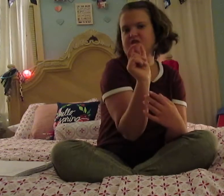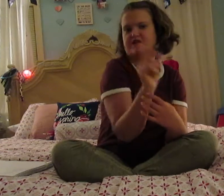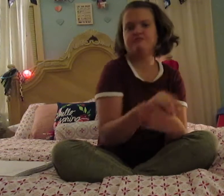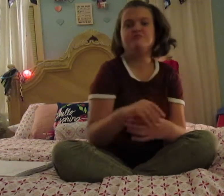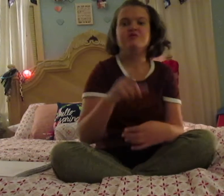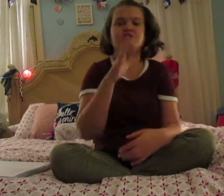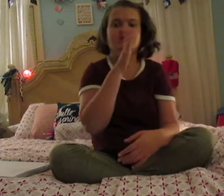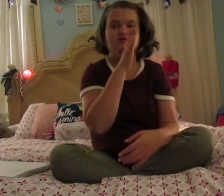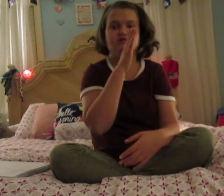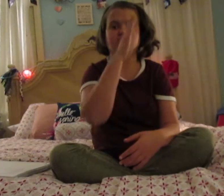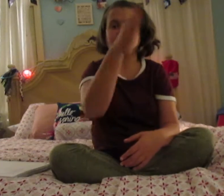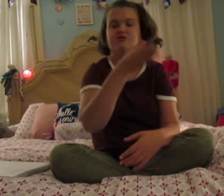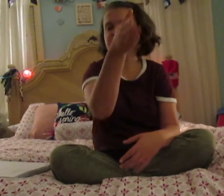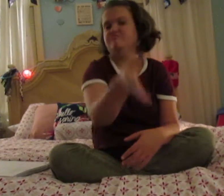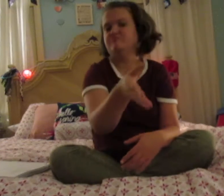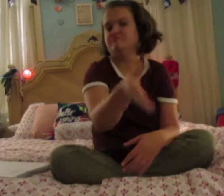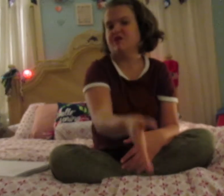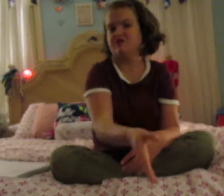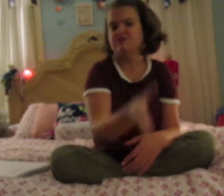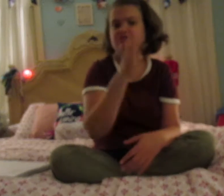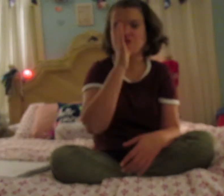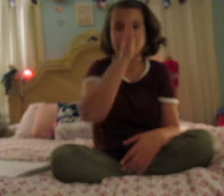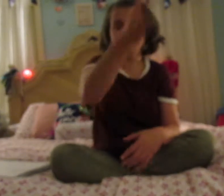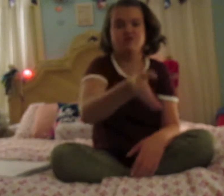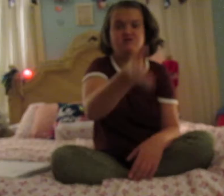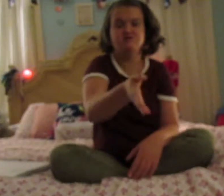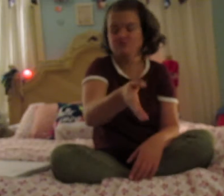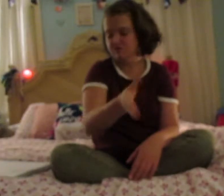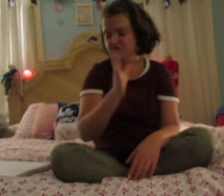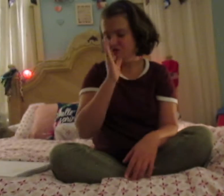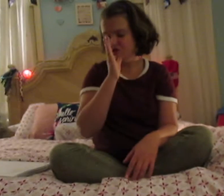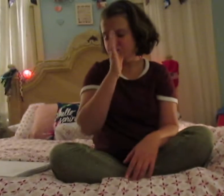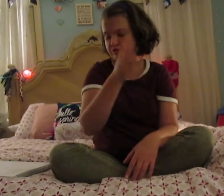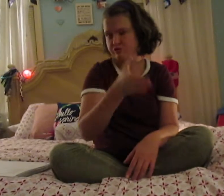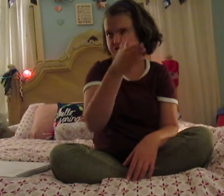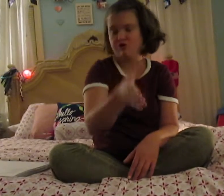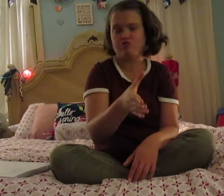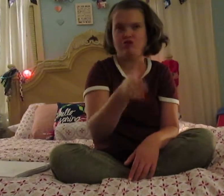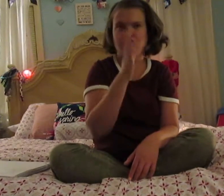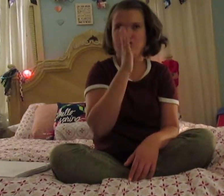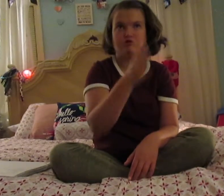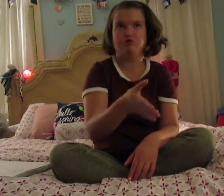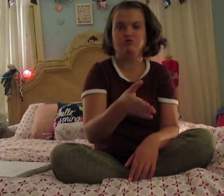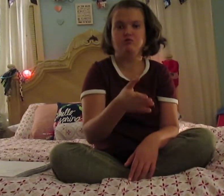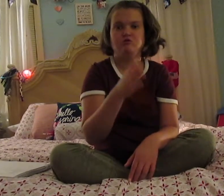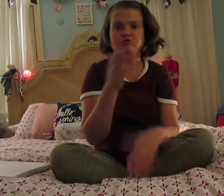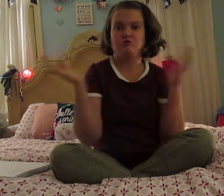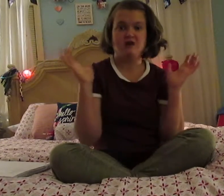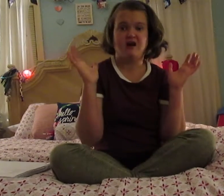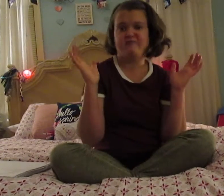should a Because I do something, I How